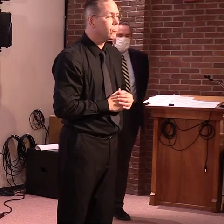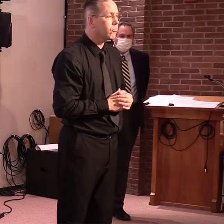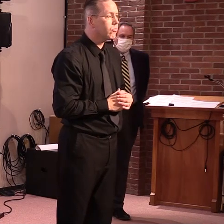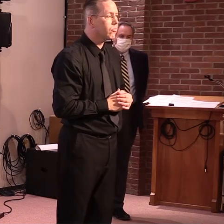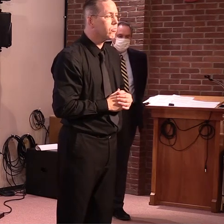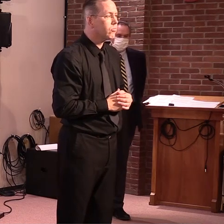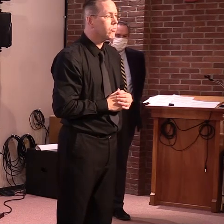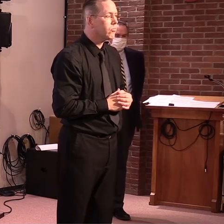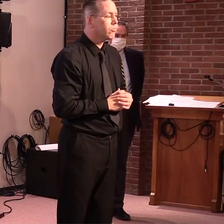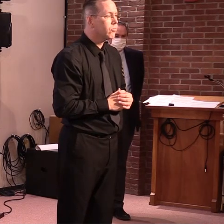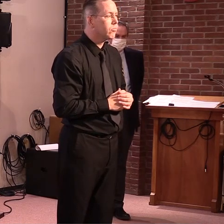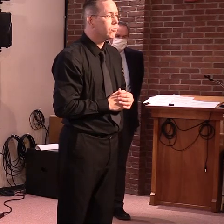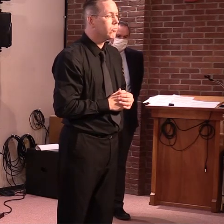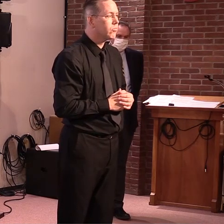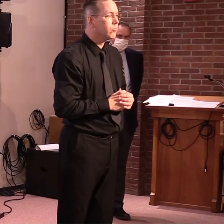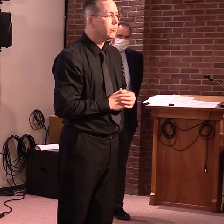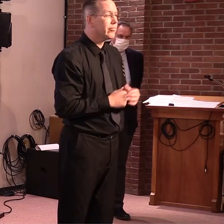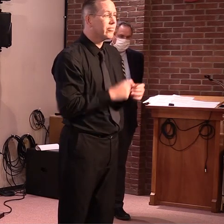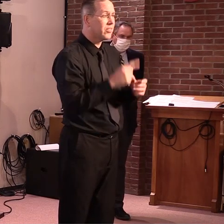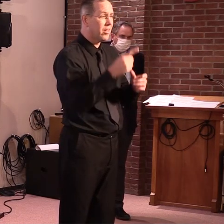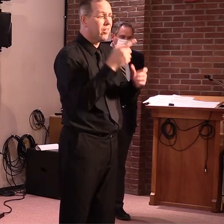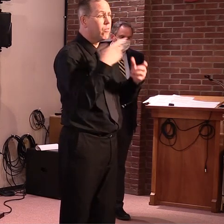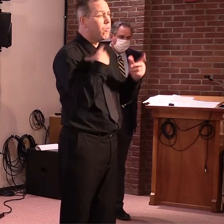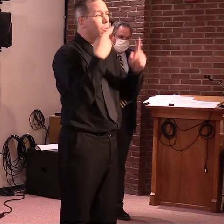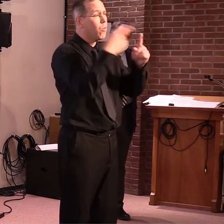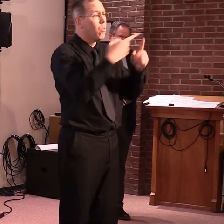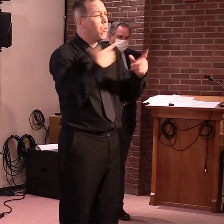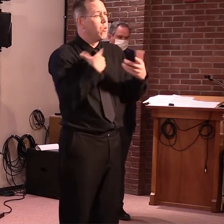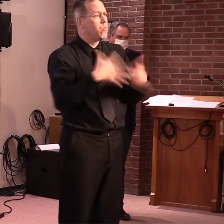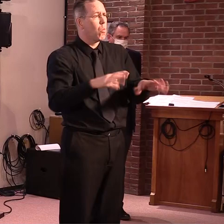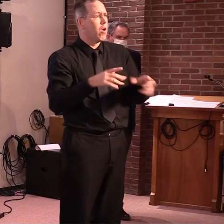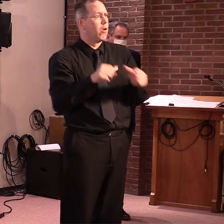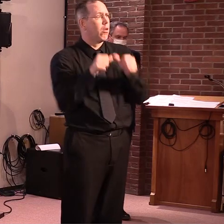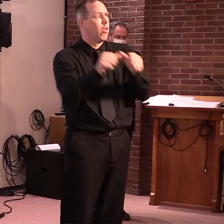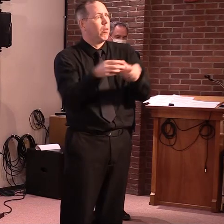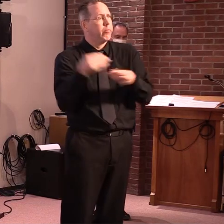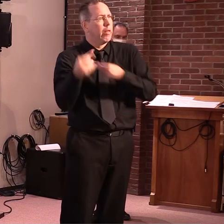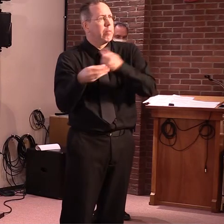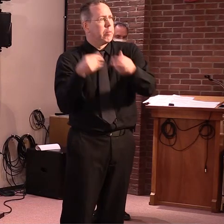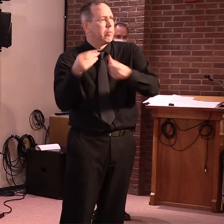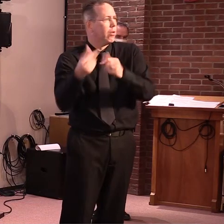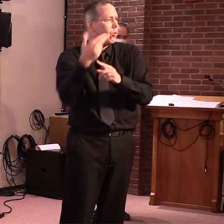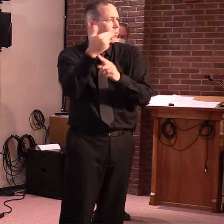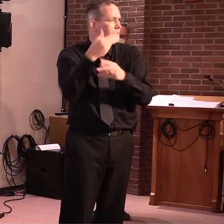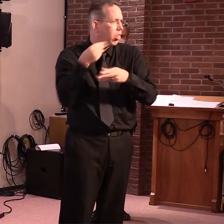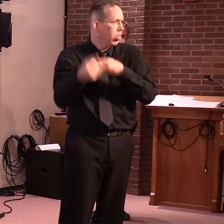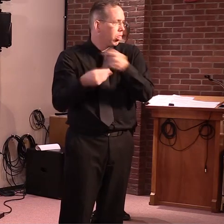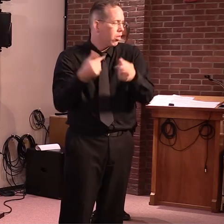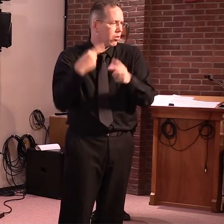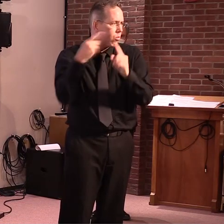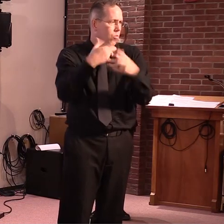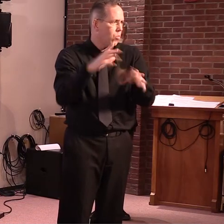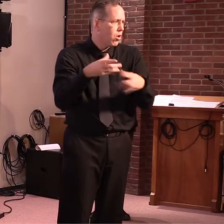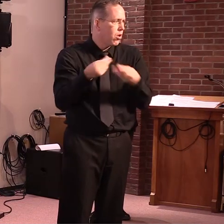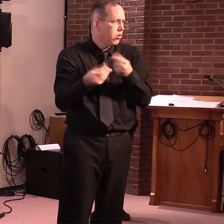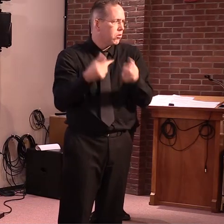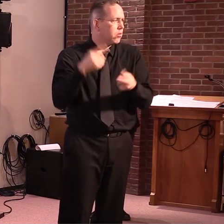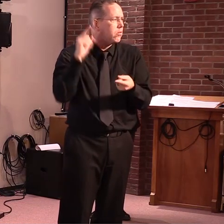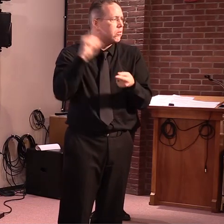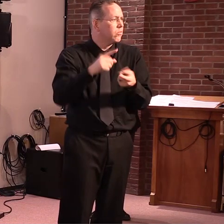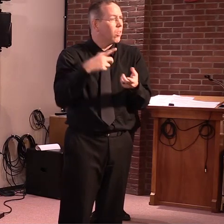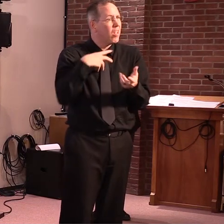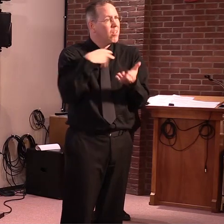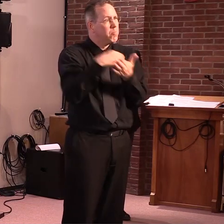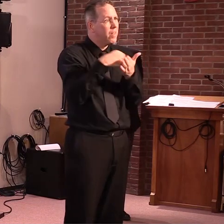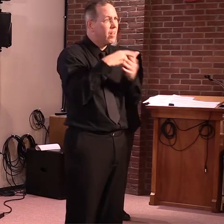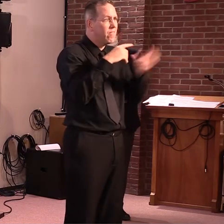that we have now. About $10 million to provide motel voucher program with the hope that by